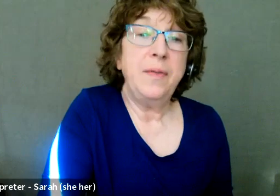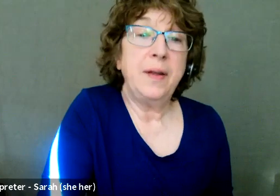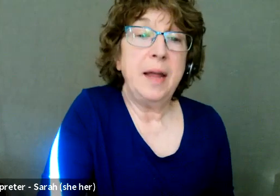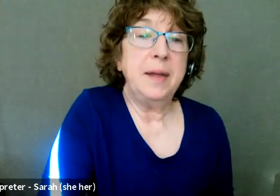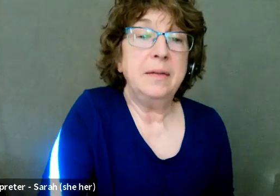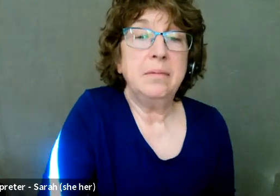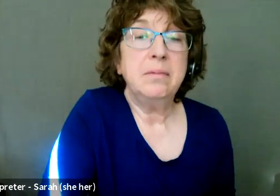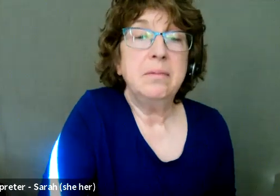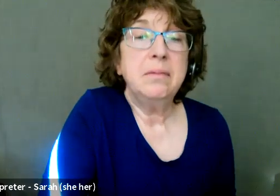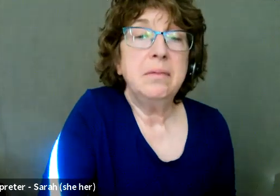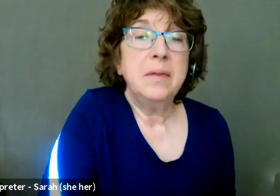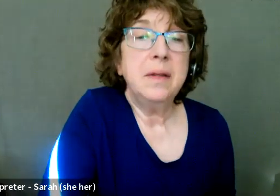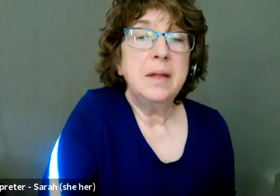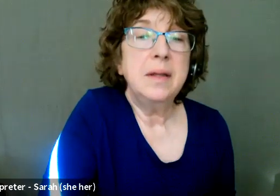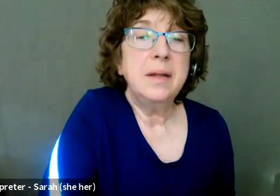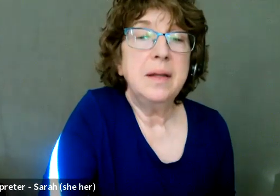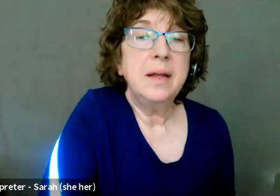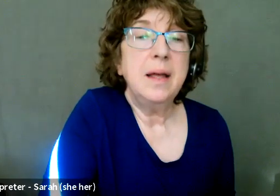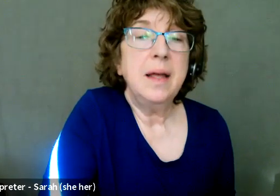Well, specifically, I mean,